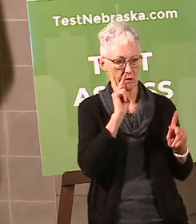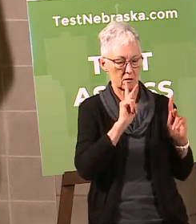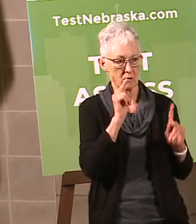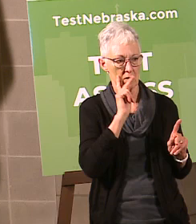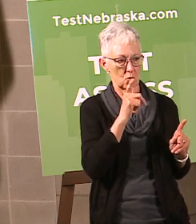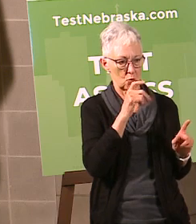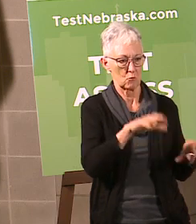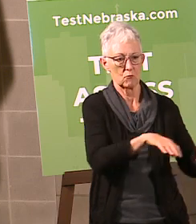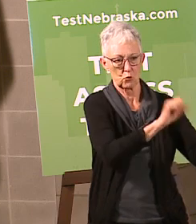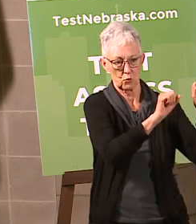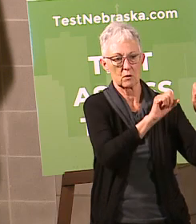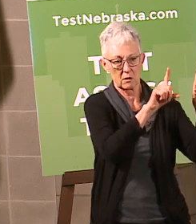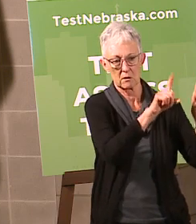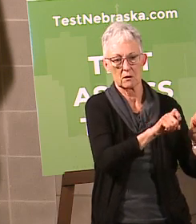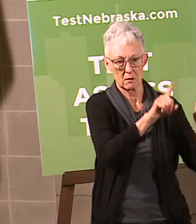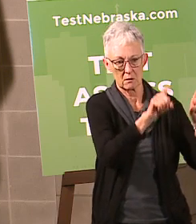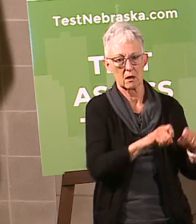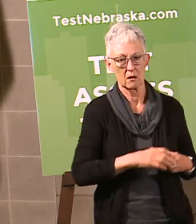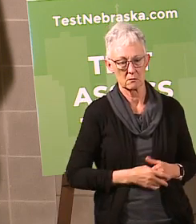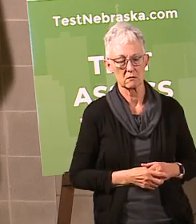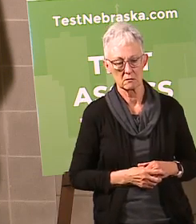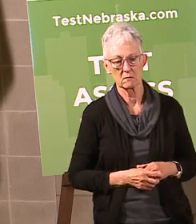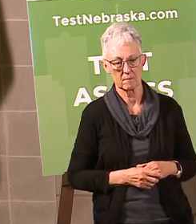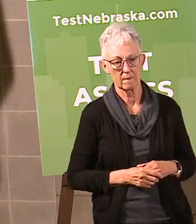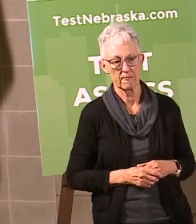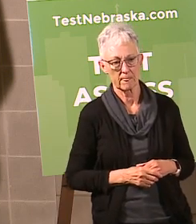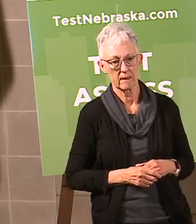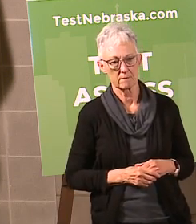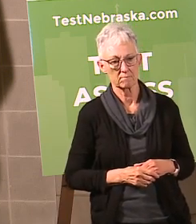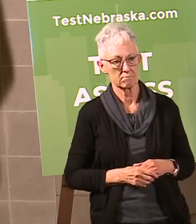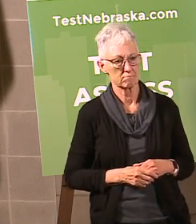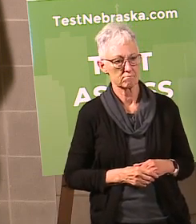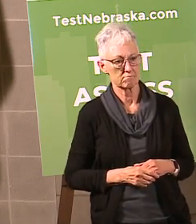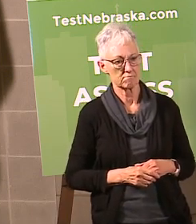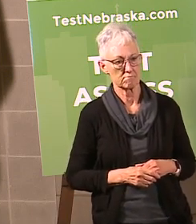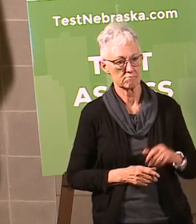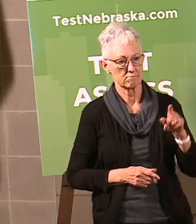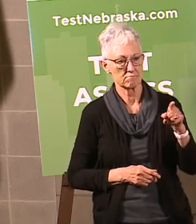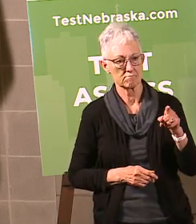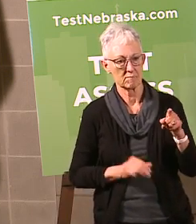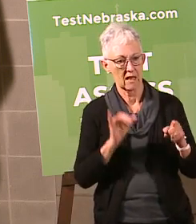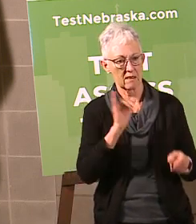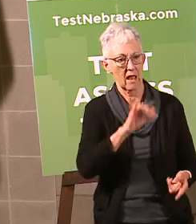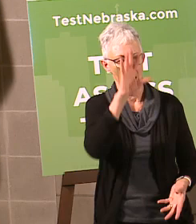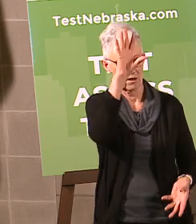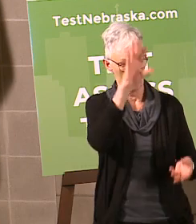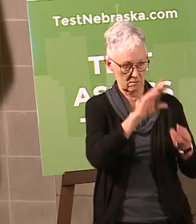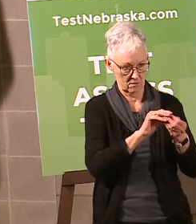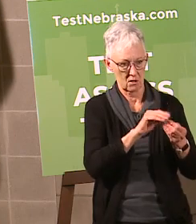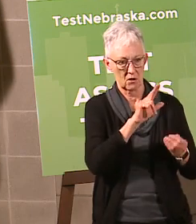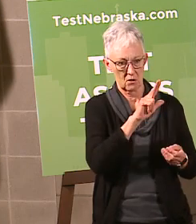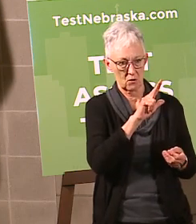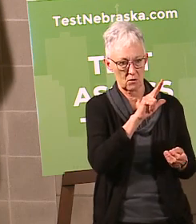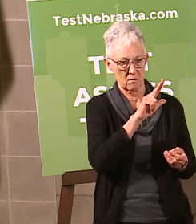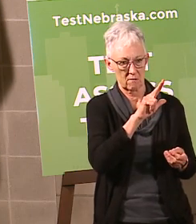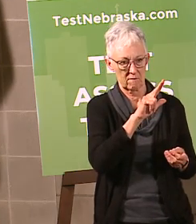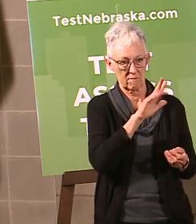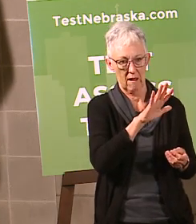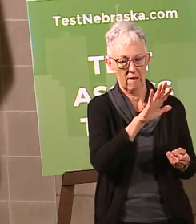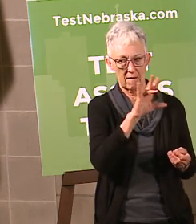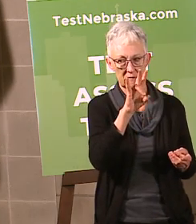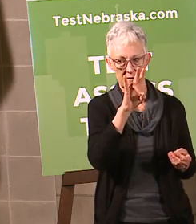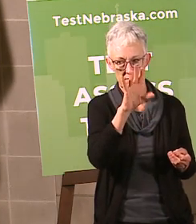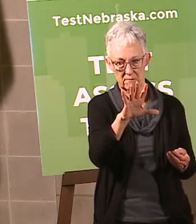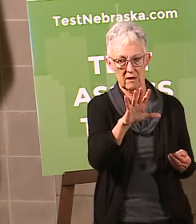with regard to the number of people that we swabbed. 3,500 number, is that cumulative so far? That's cumulative. 3,575 is the